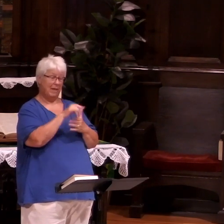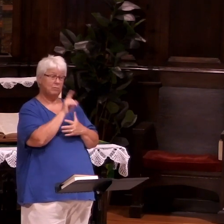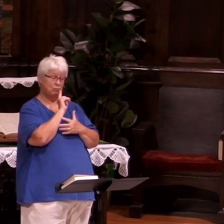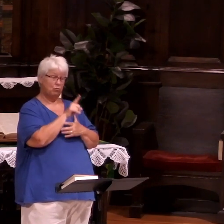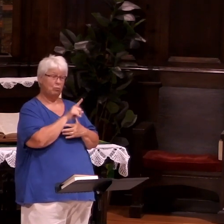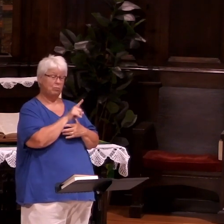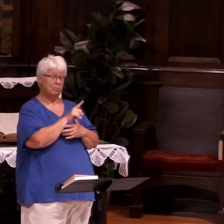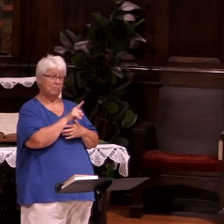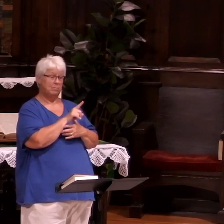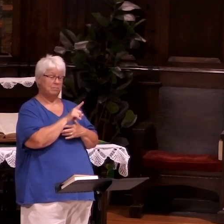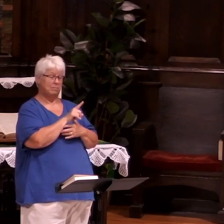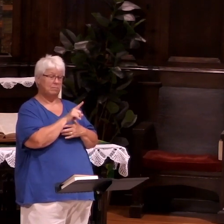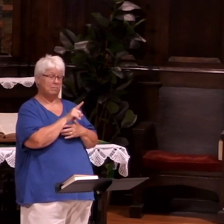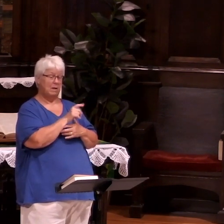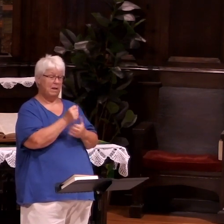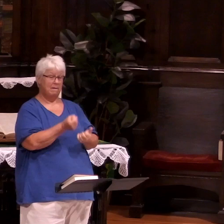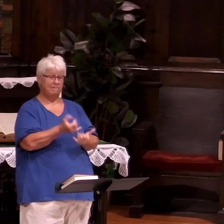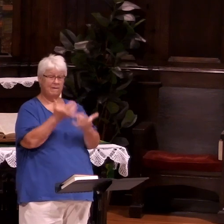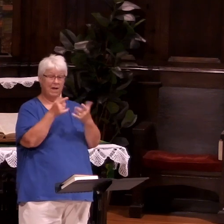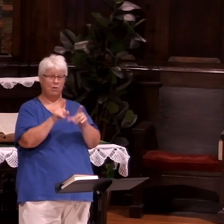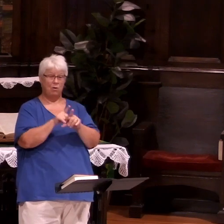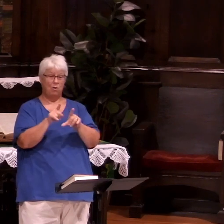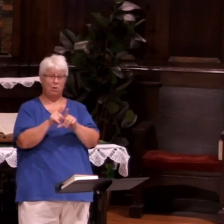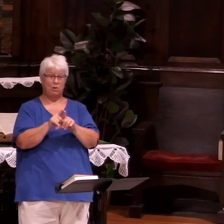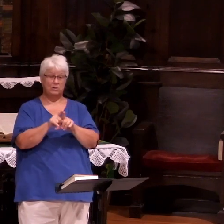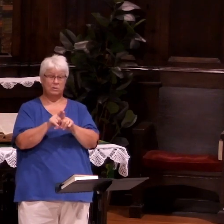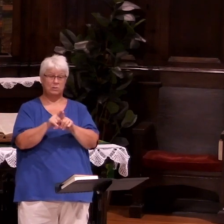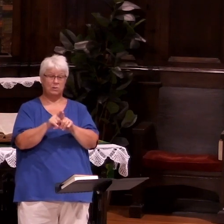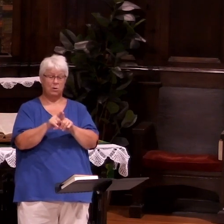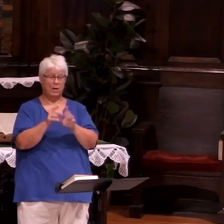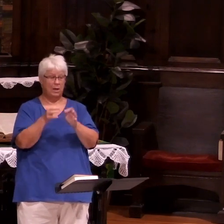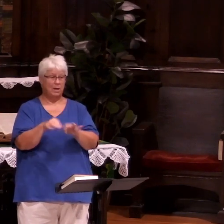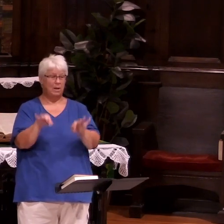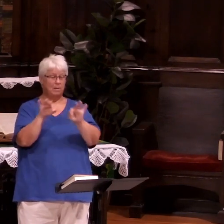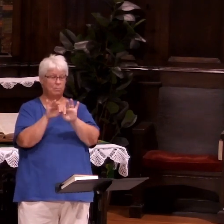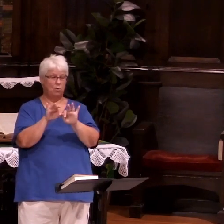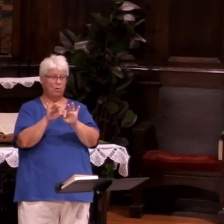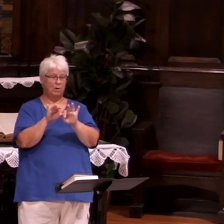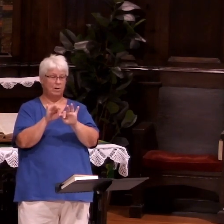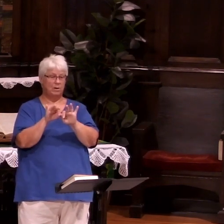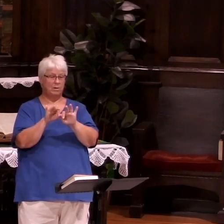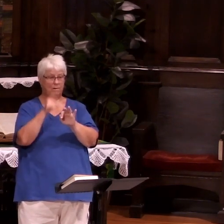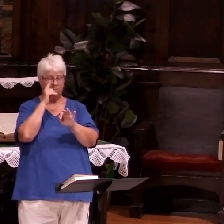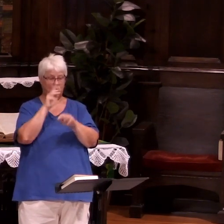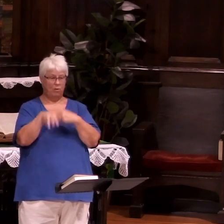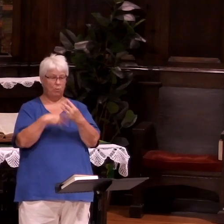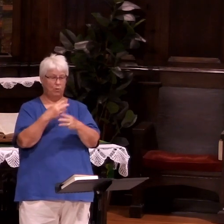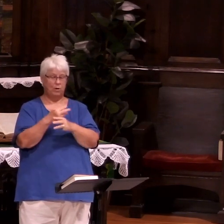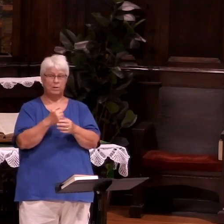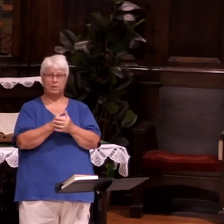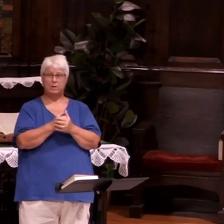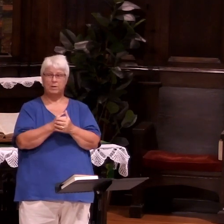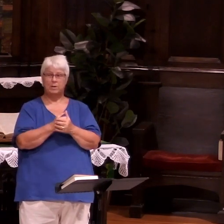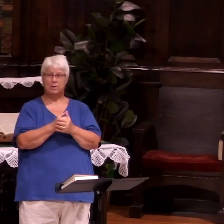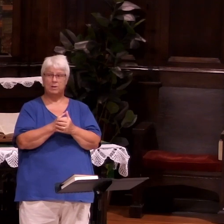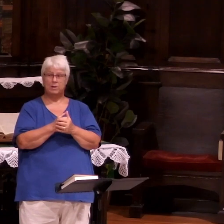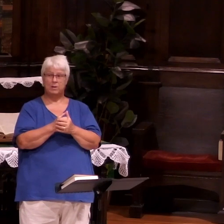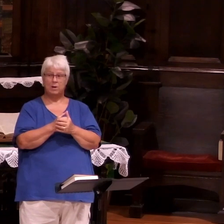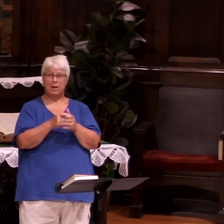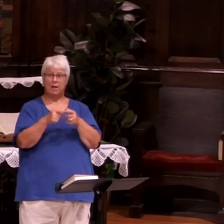true, fire is also vital to our world. And